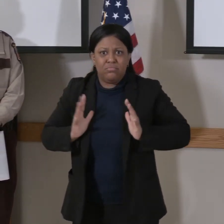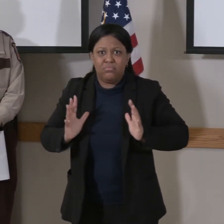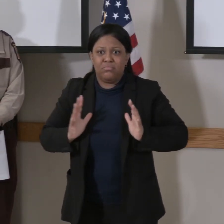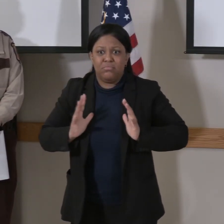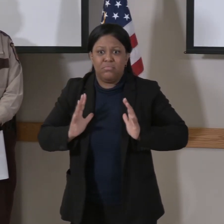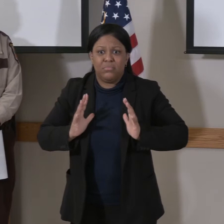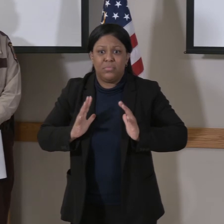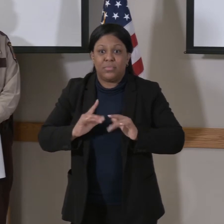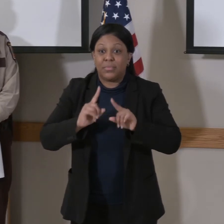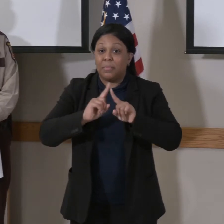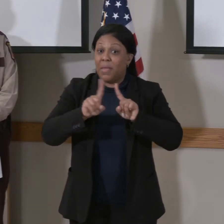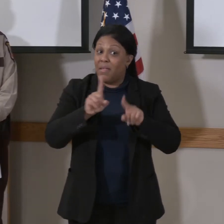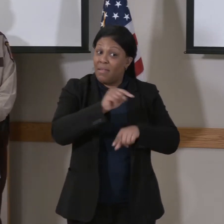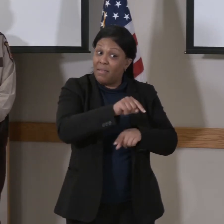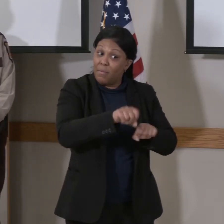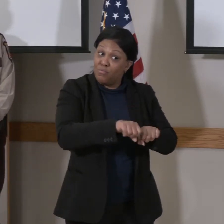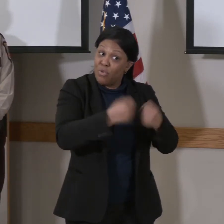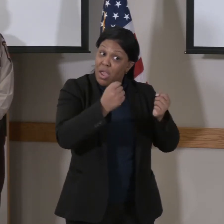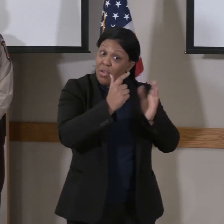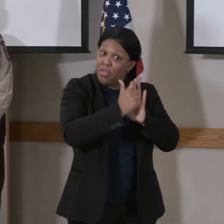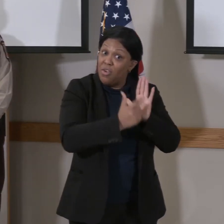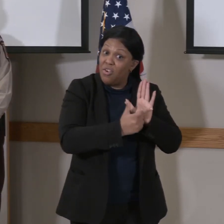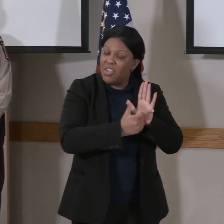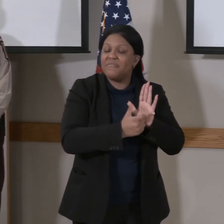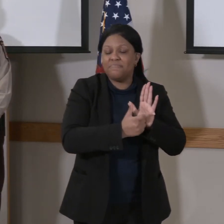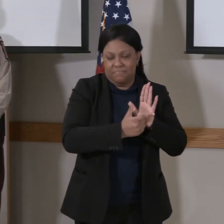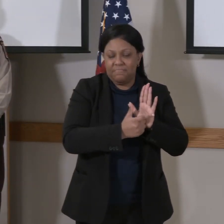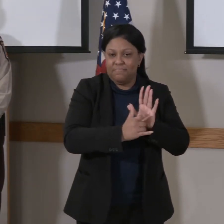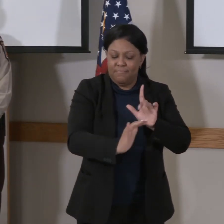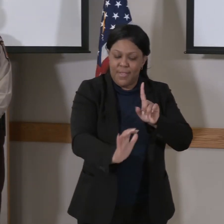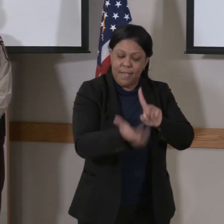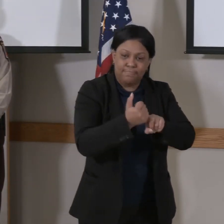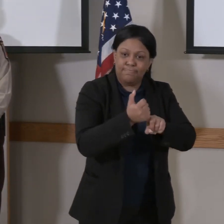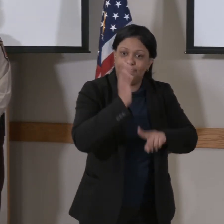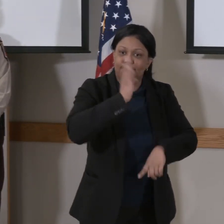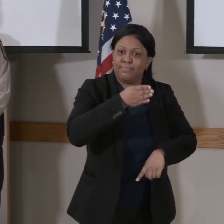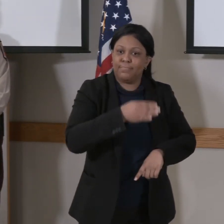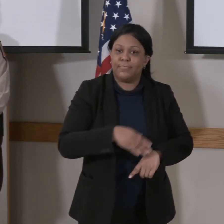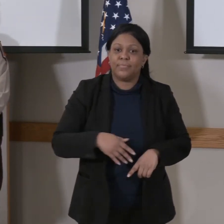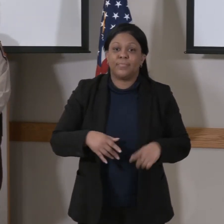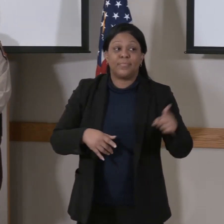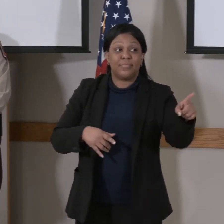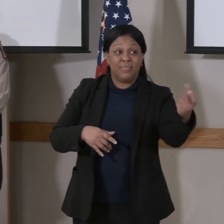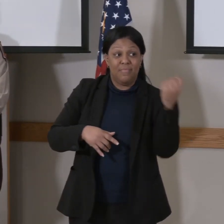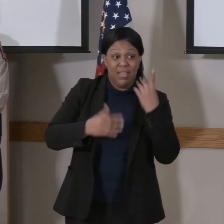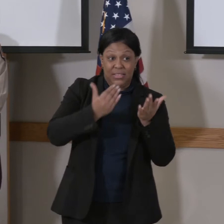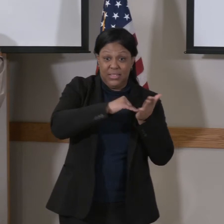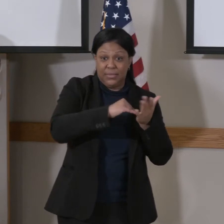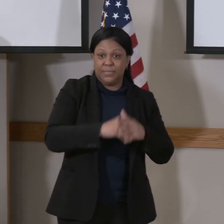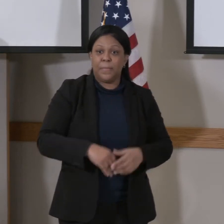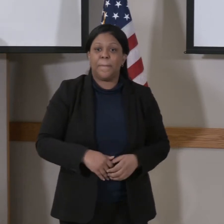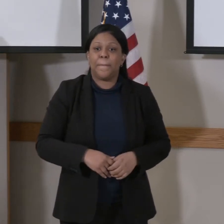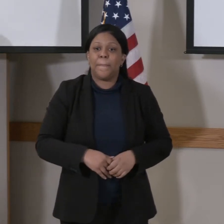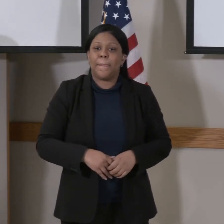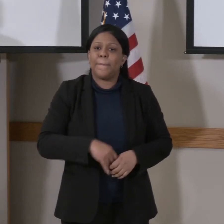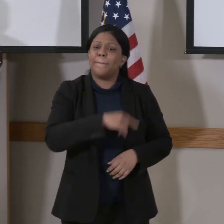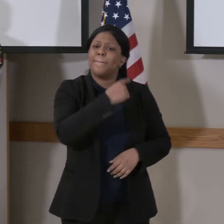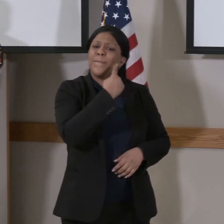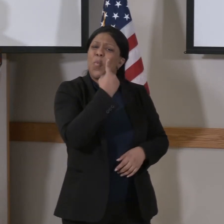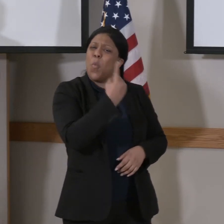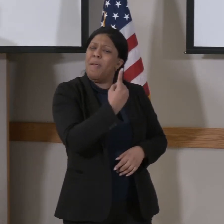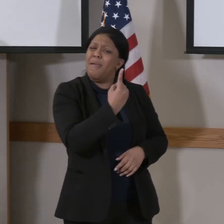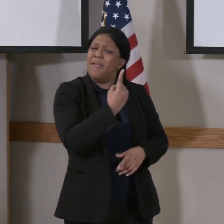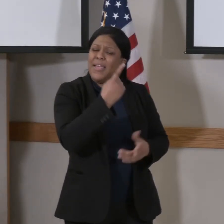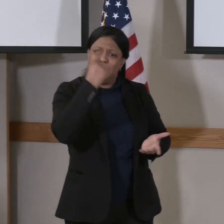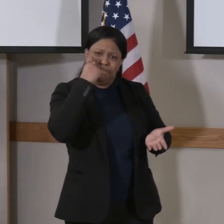law, you're going to get arrested. One of the things that caught people off guard, I think, or surprised people about last